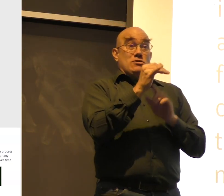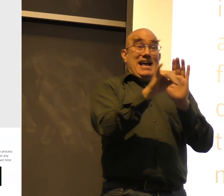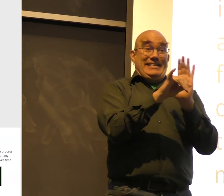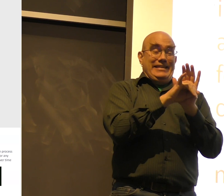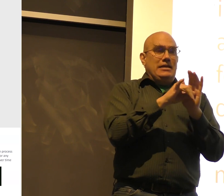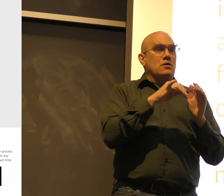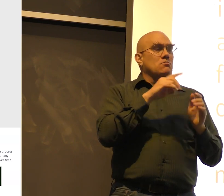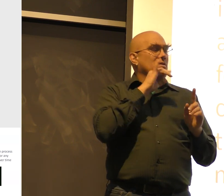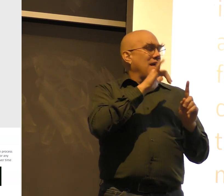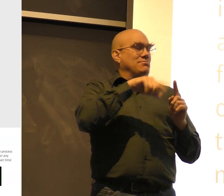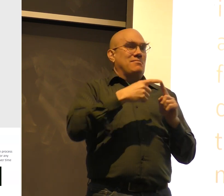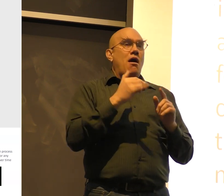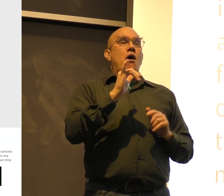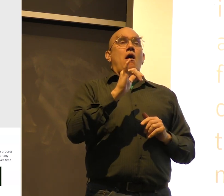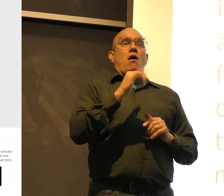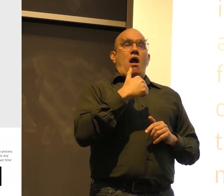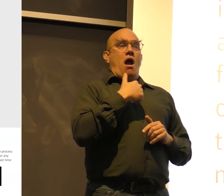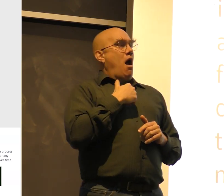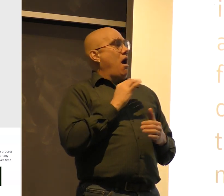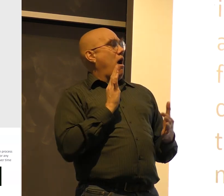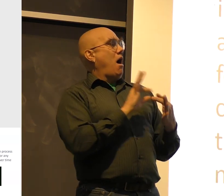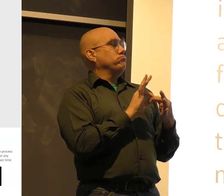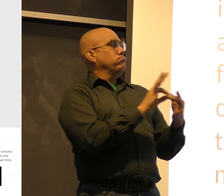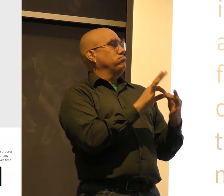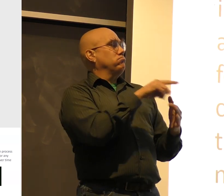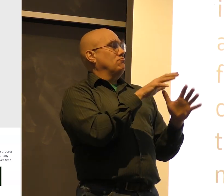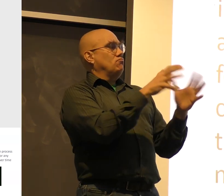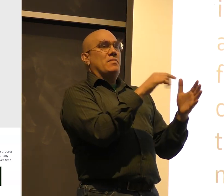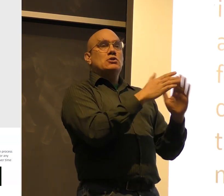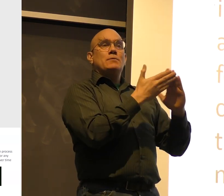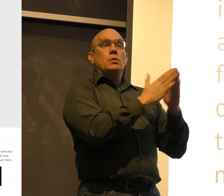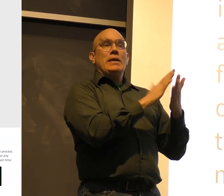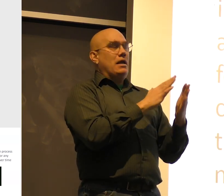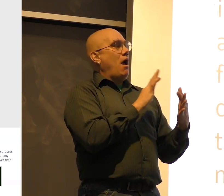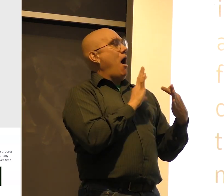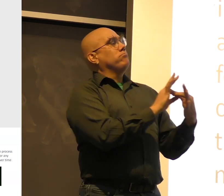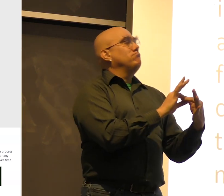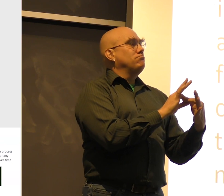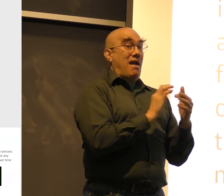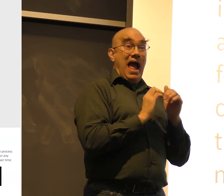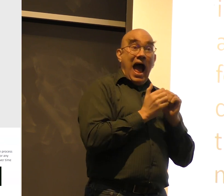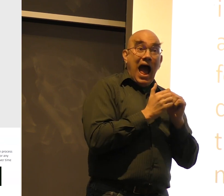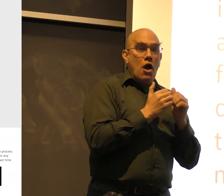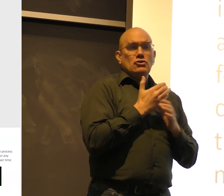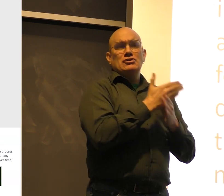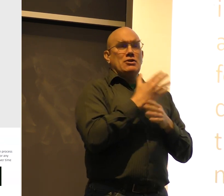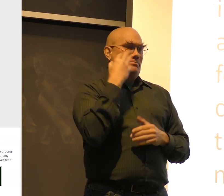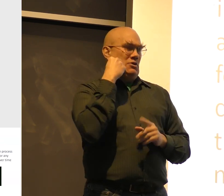When we look at cultural identity, that's about understanding how you relate to a certain group, to your community. And